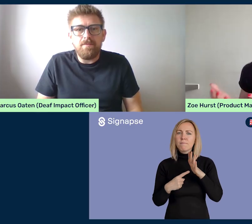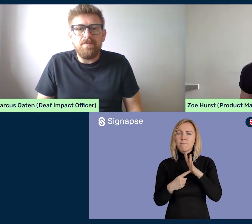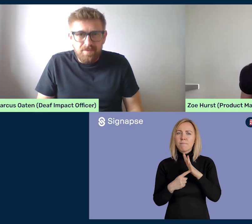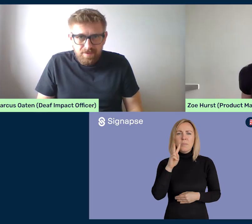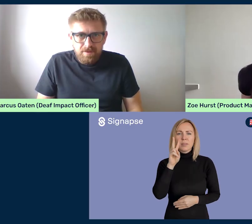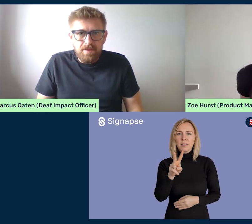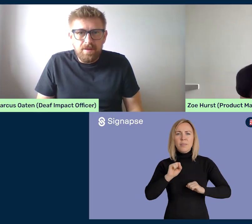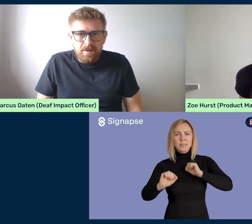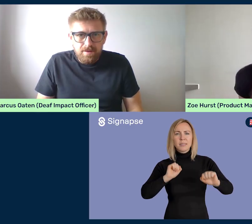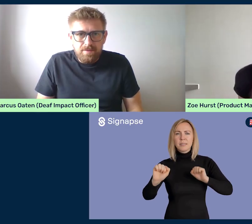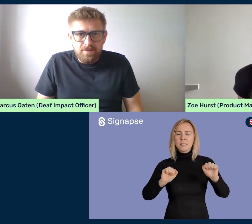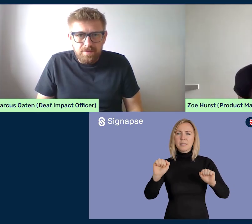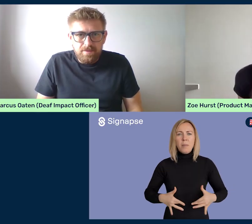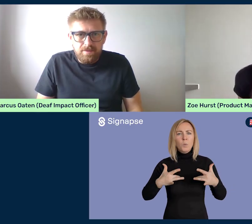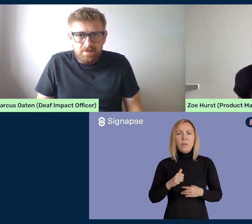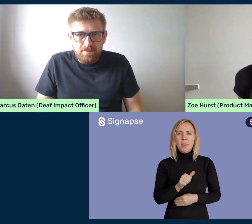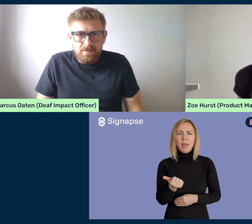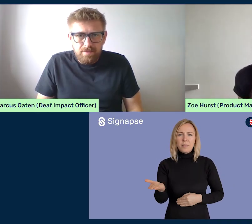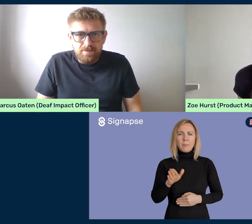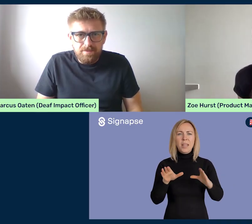team and give that feedback.